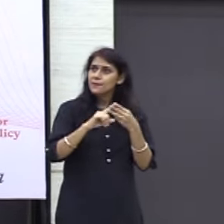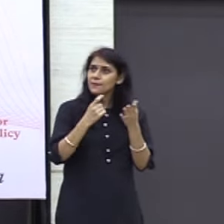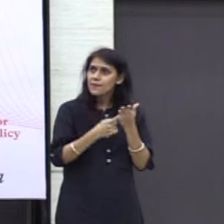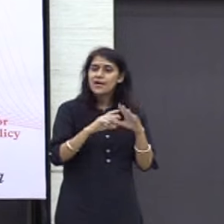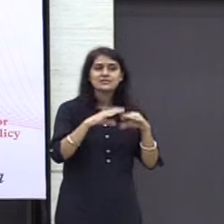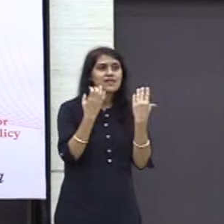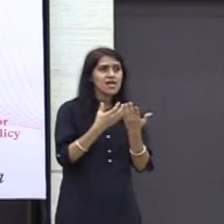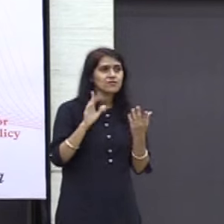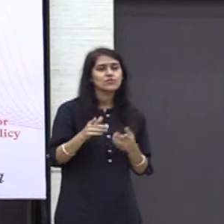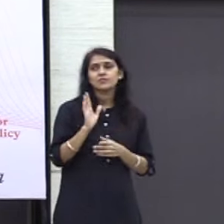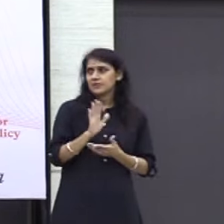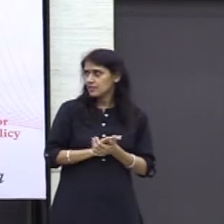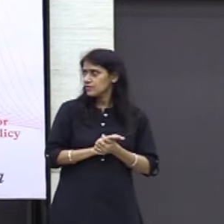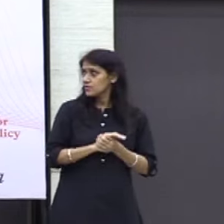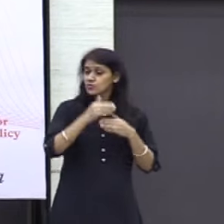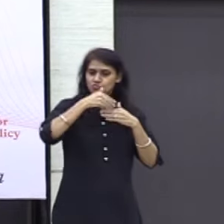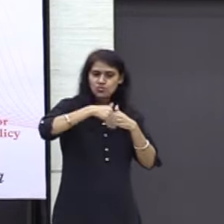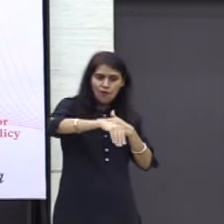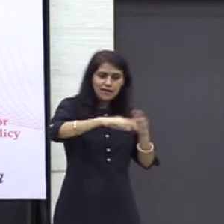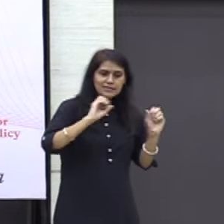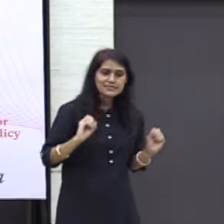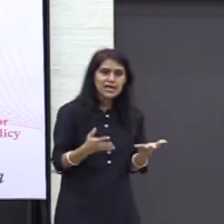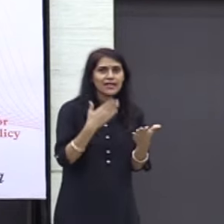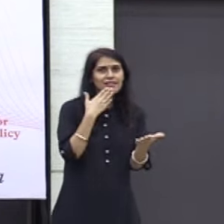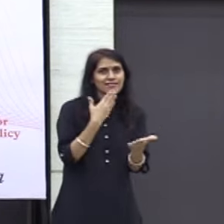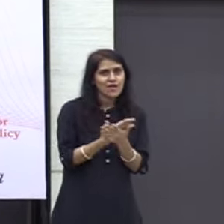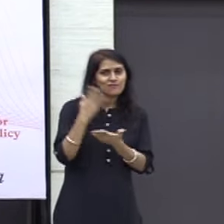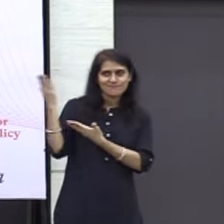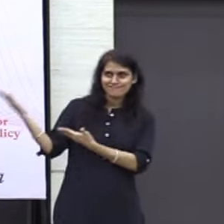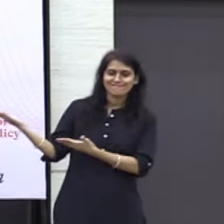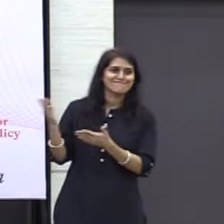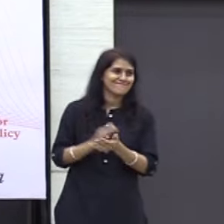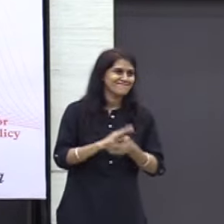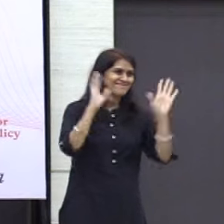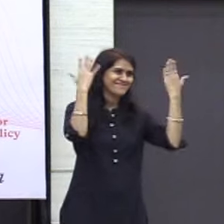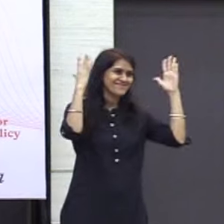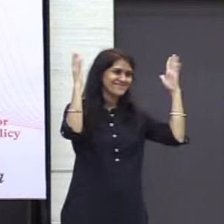Mr. Sibal. So please join me in once again thanking Mr. Kapil Sibal.